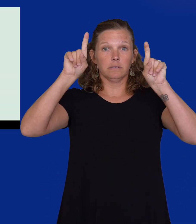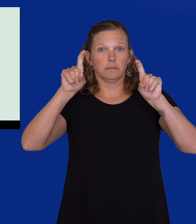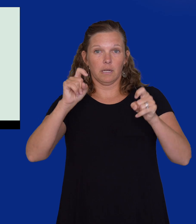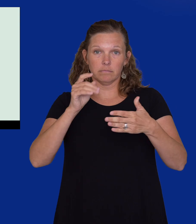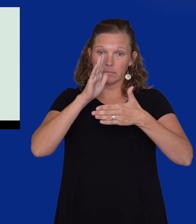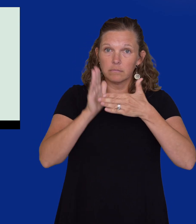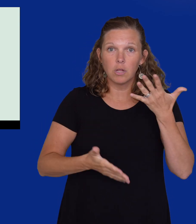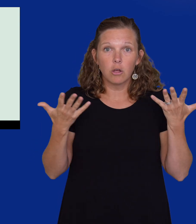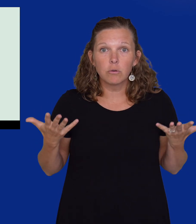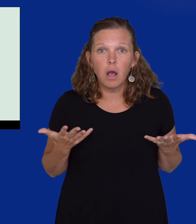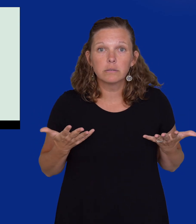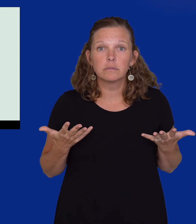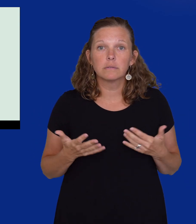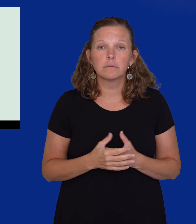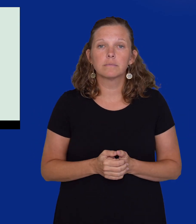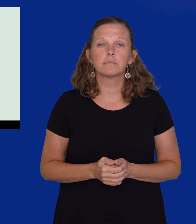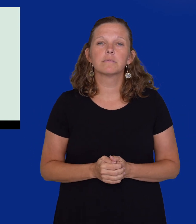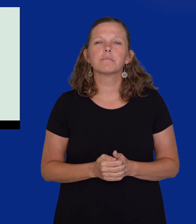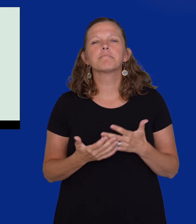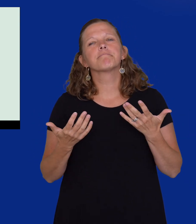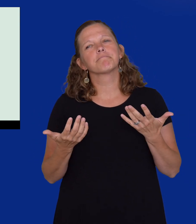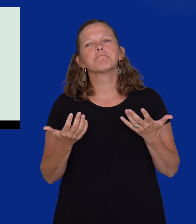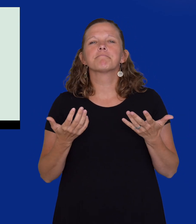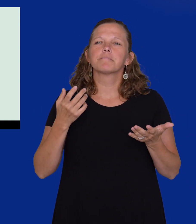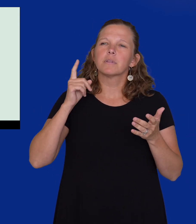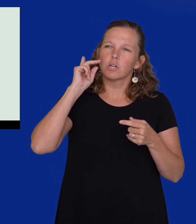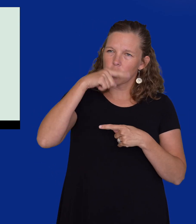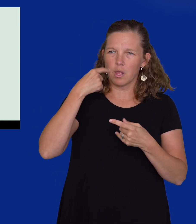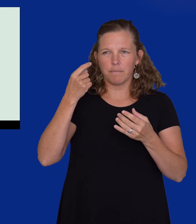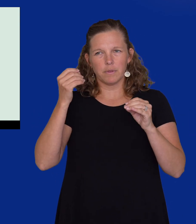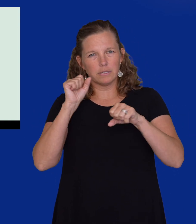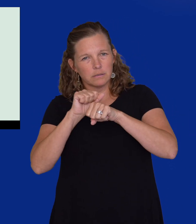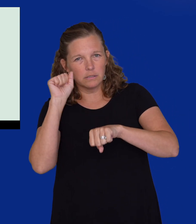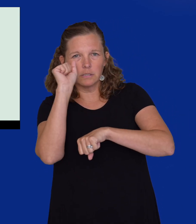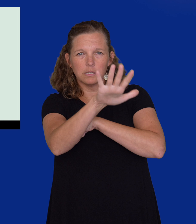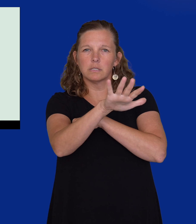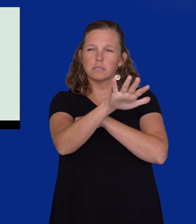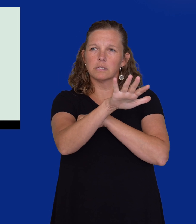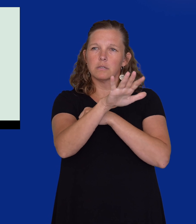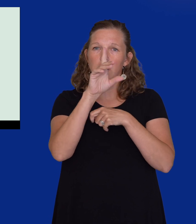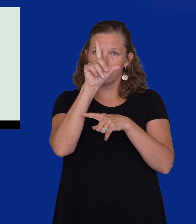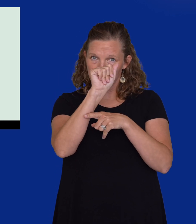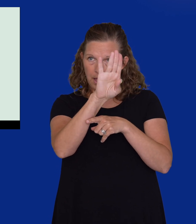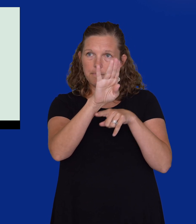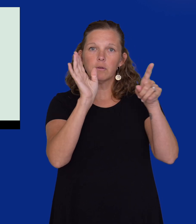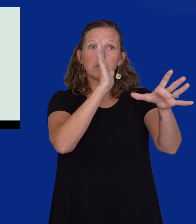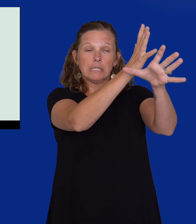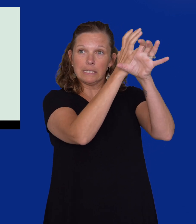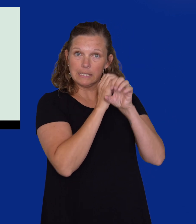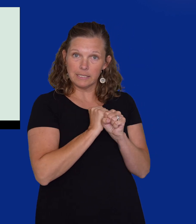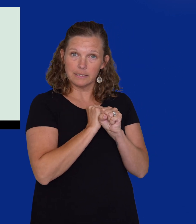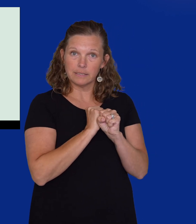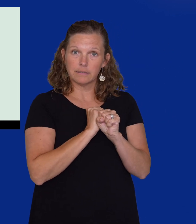Results of this test will be available about 10 weeks or 2.5 months after samples